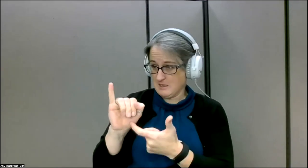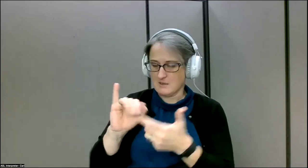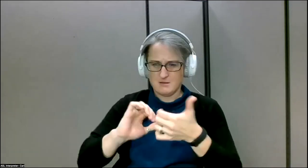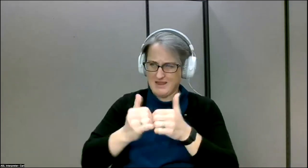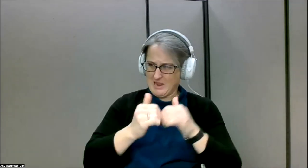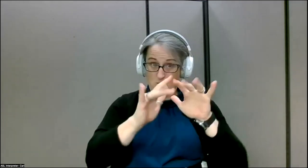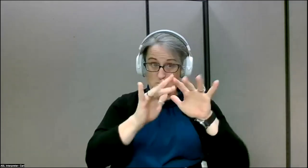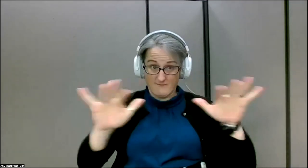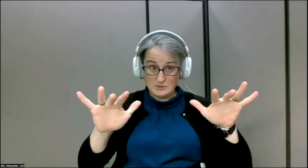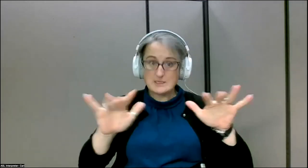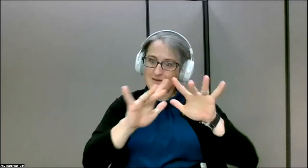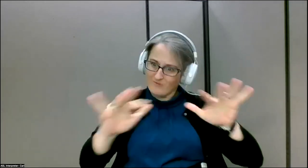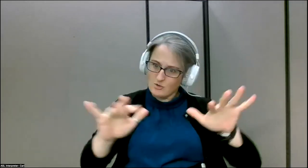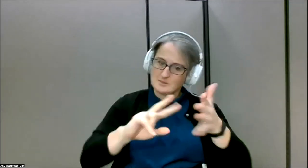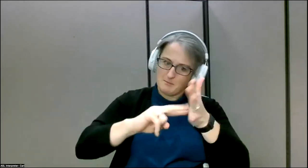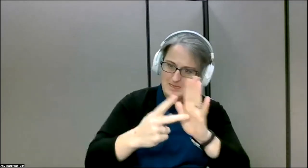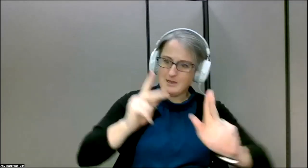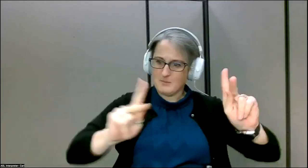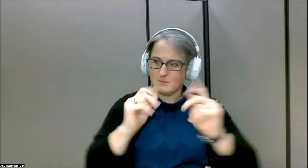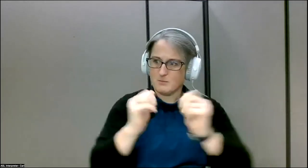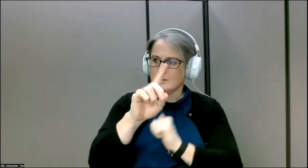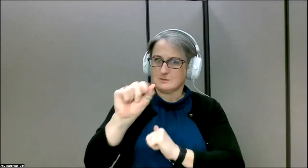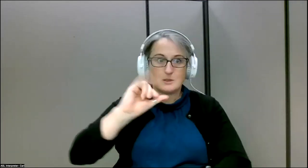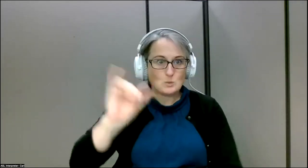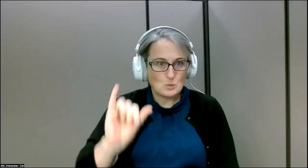not including people with disabilities in whatever you do?